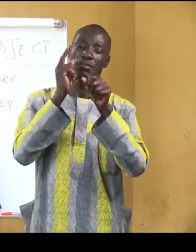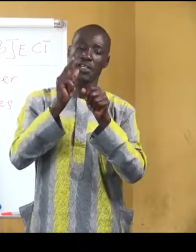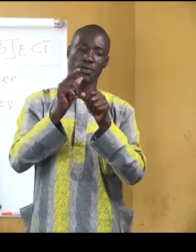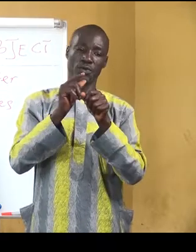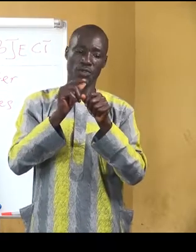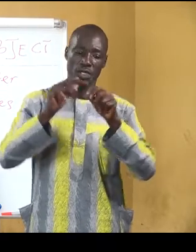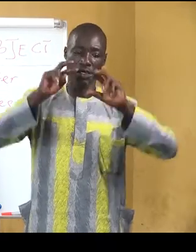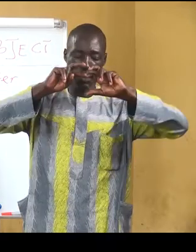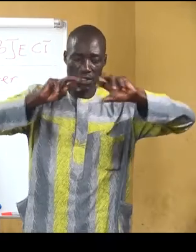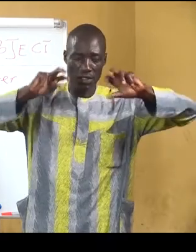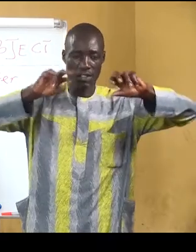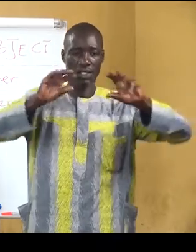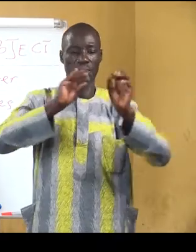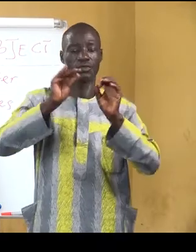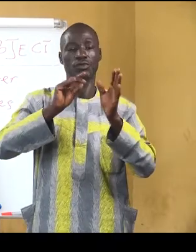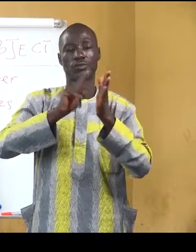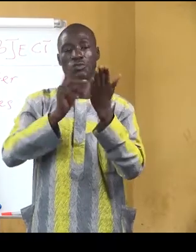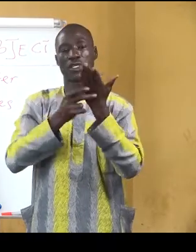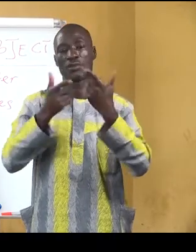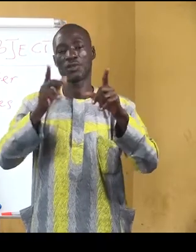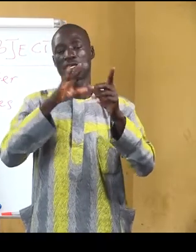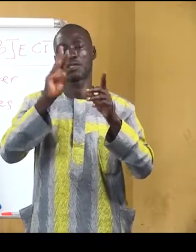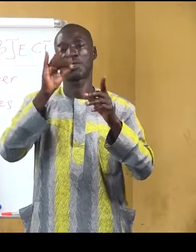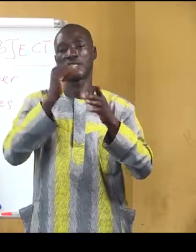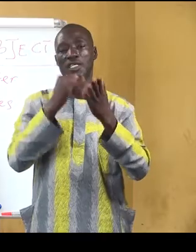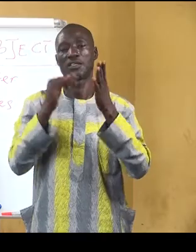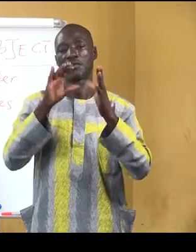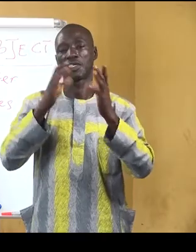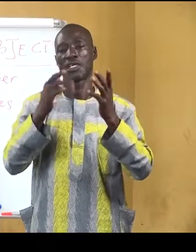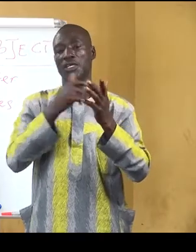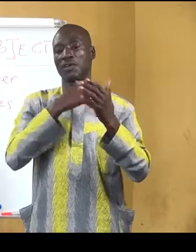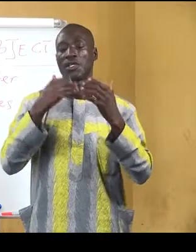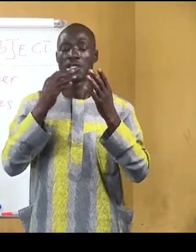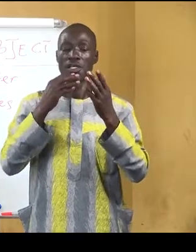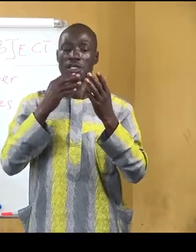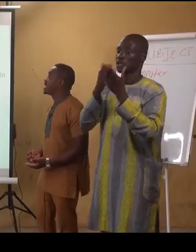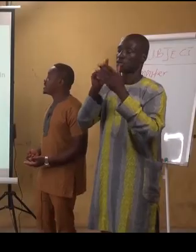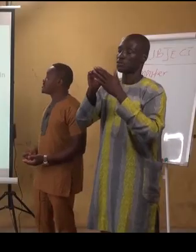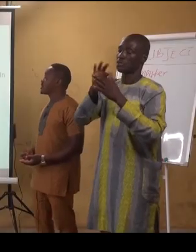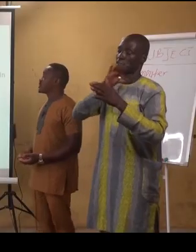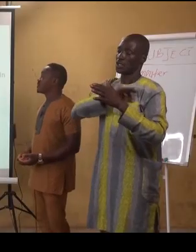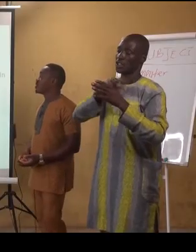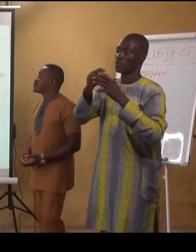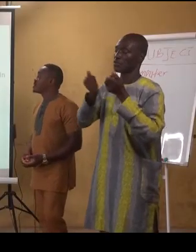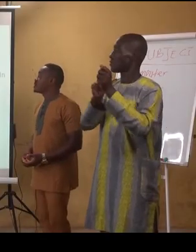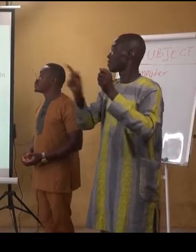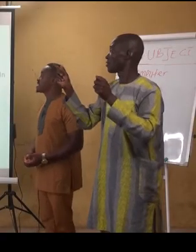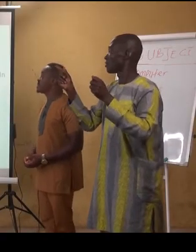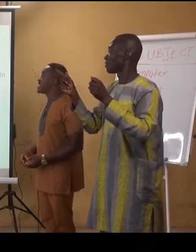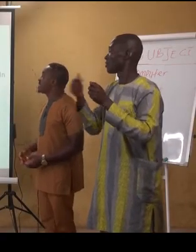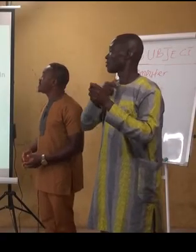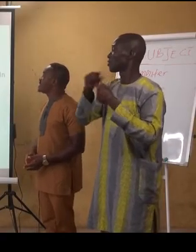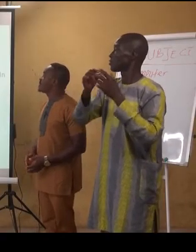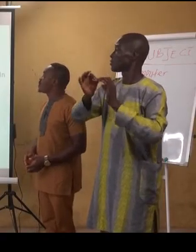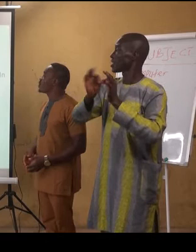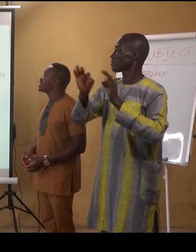other programming languages. And by the end of the class, we hope to achieve the following. First of all, we'll be able to